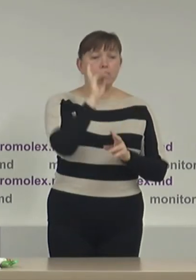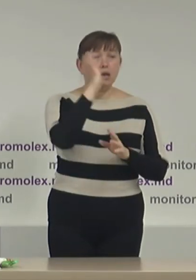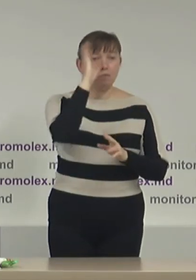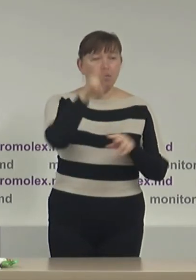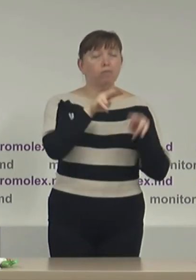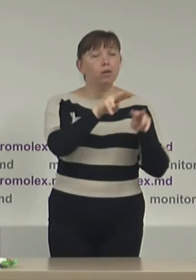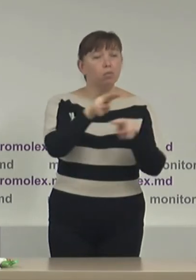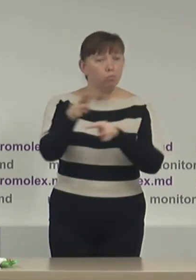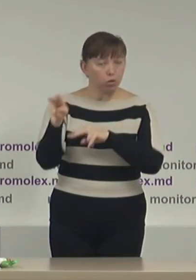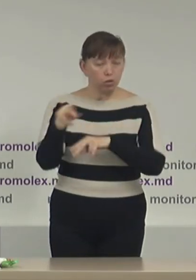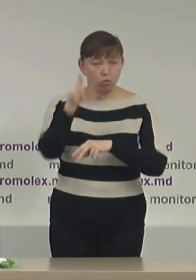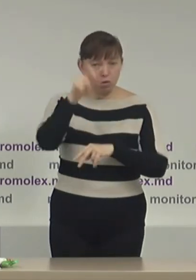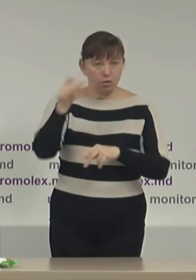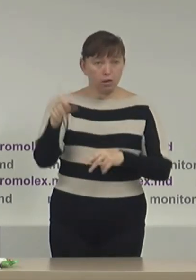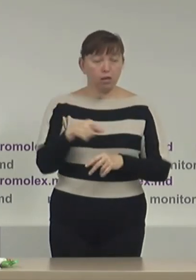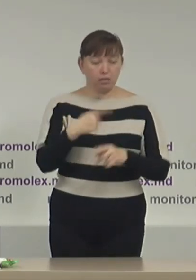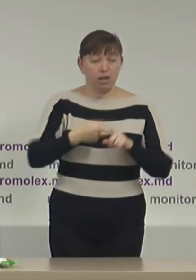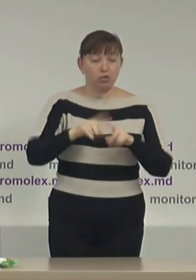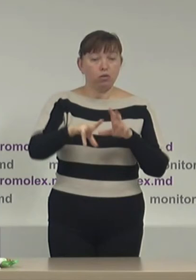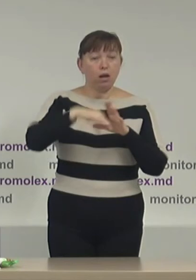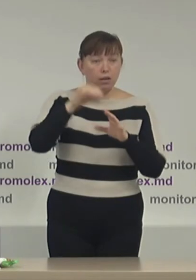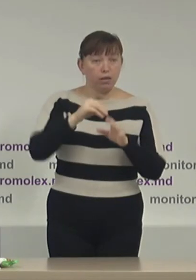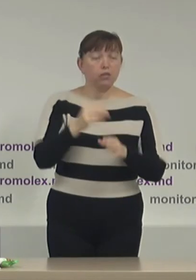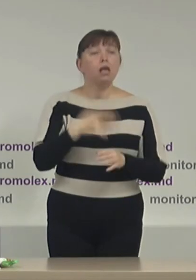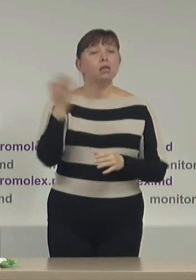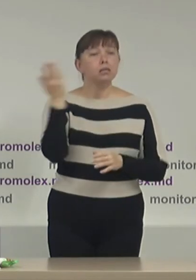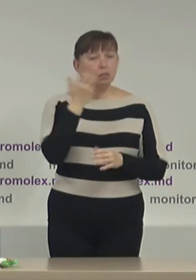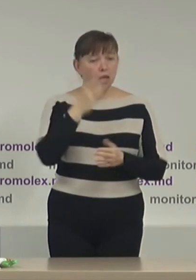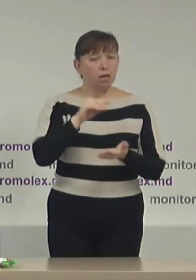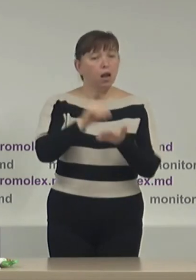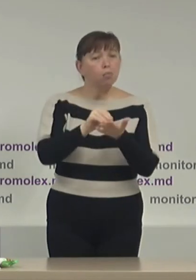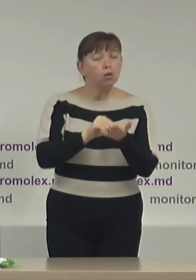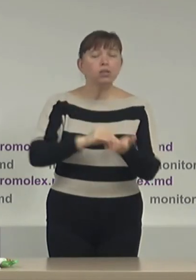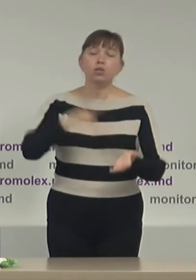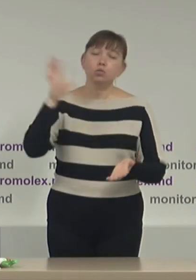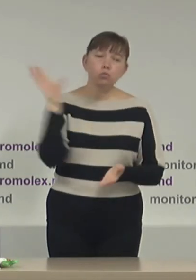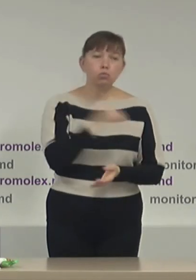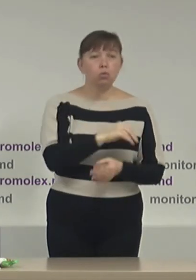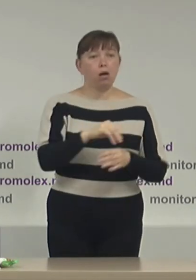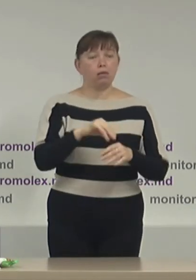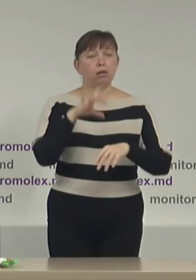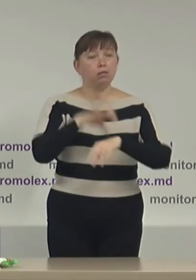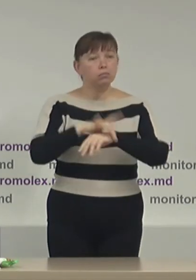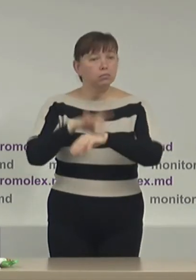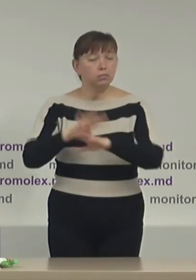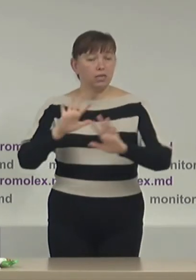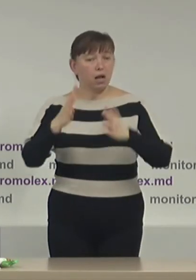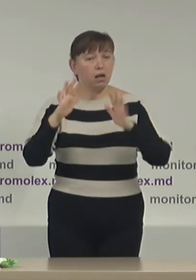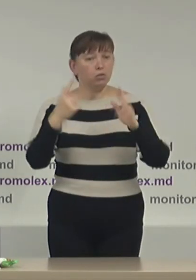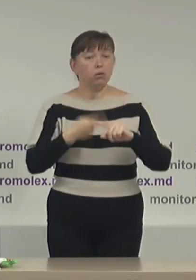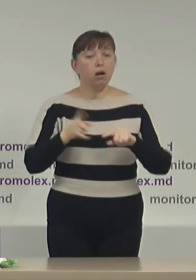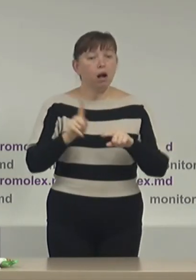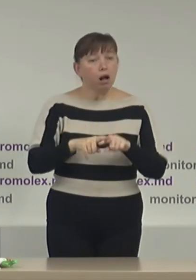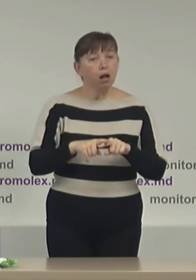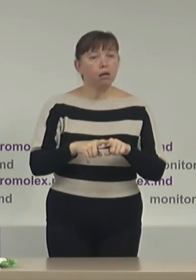observers, not only the Promo-LEX observers, but all of them, to report all of the